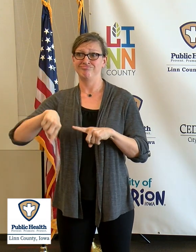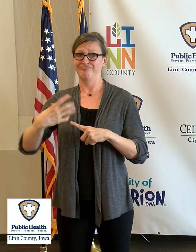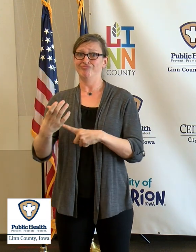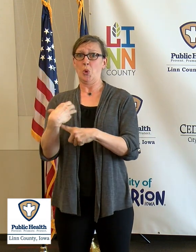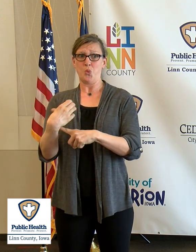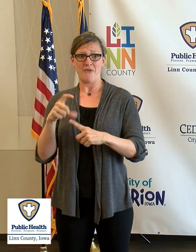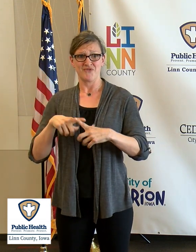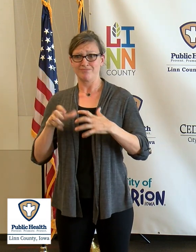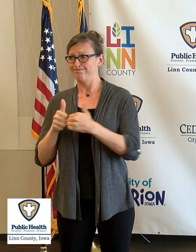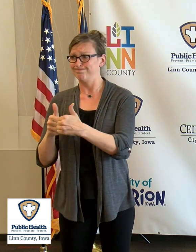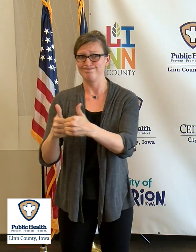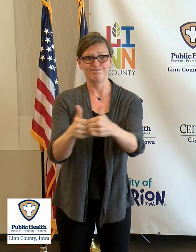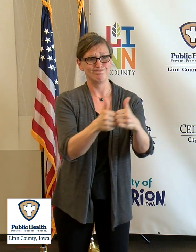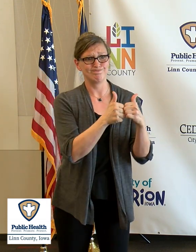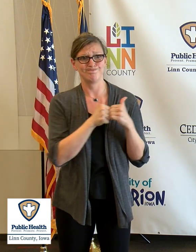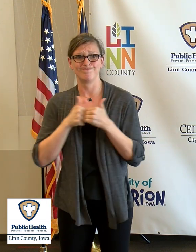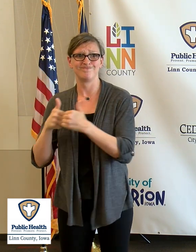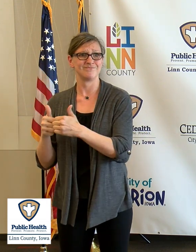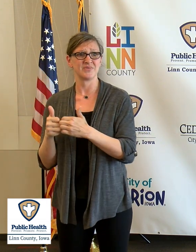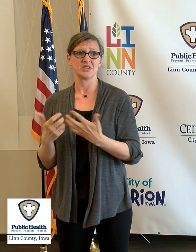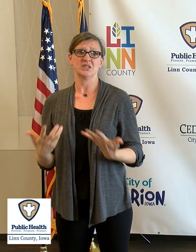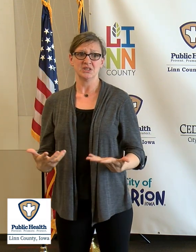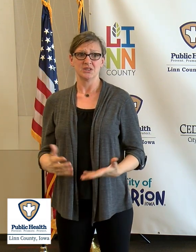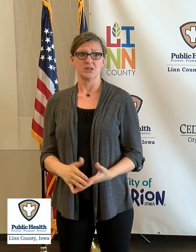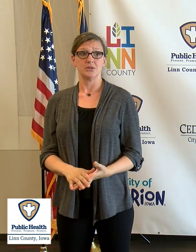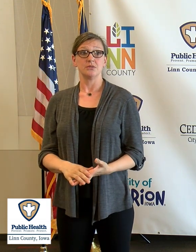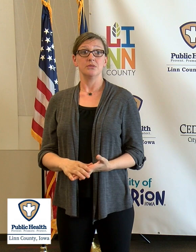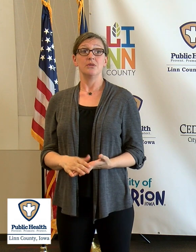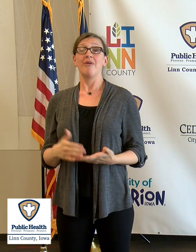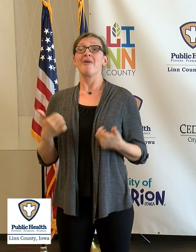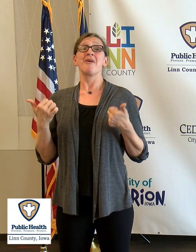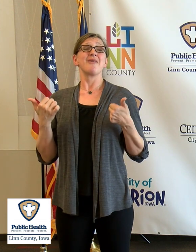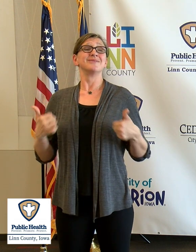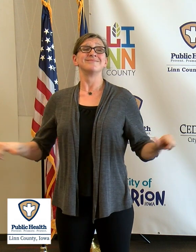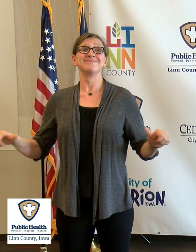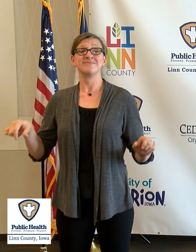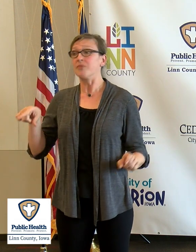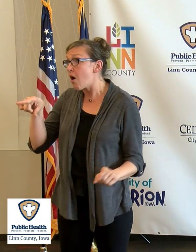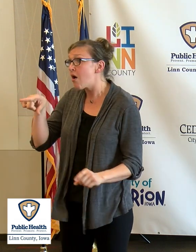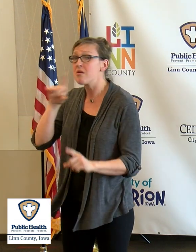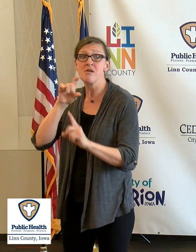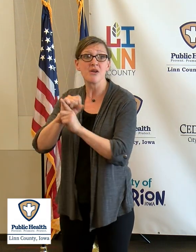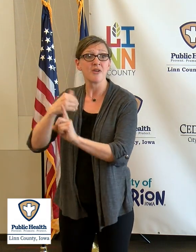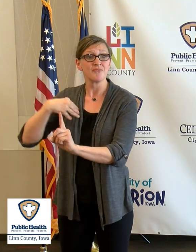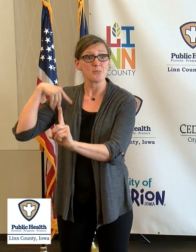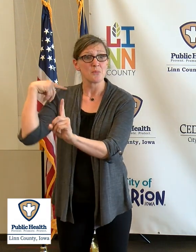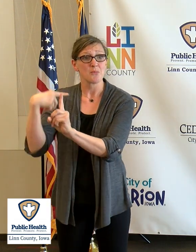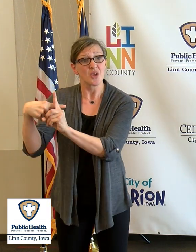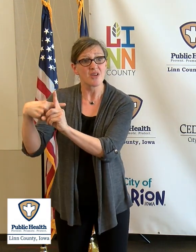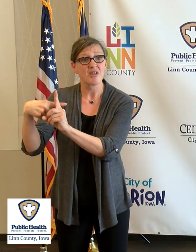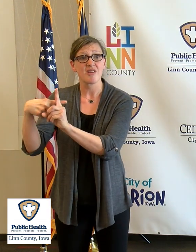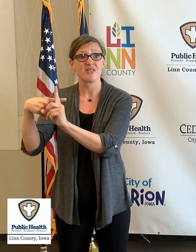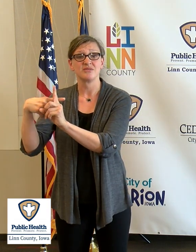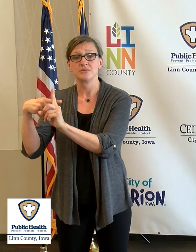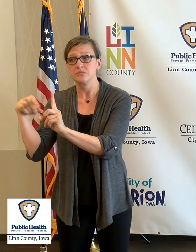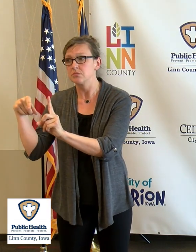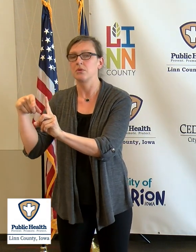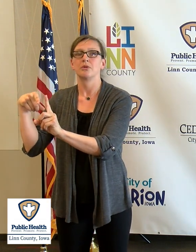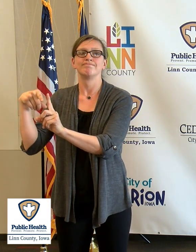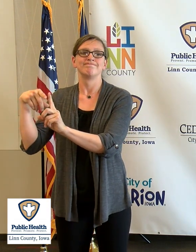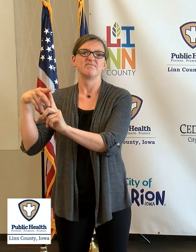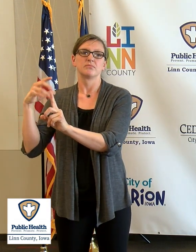is a silver lining to be found, let it be that this crisis once again reminds us that we're all in this